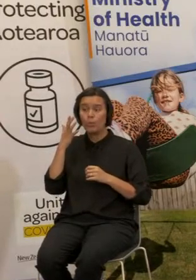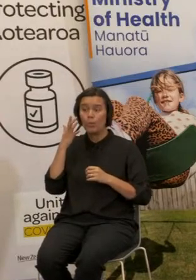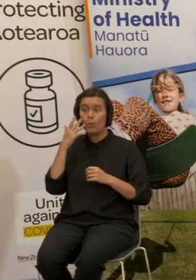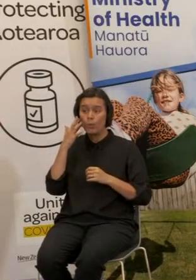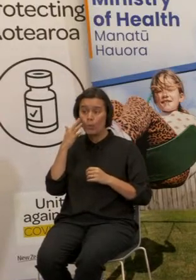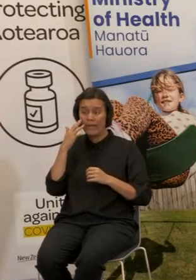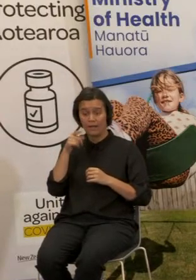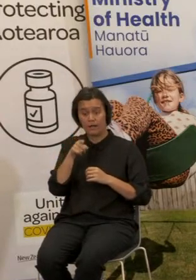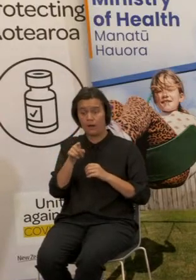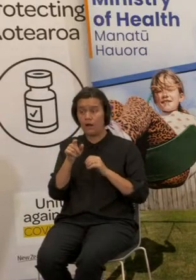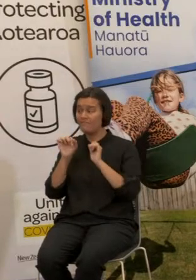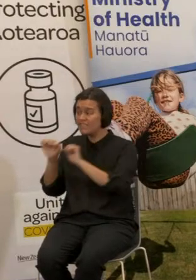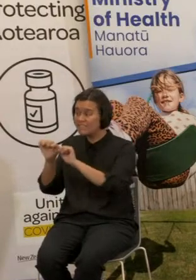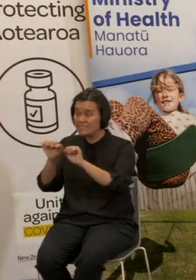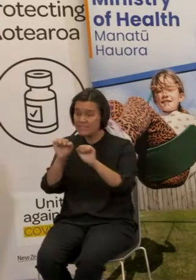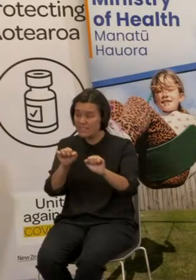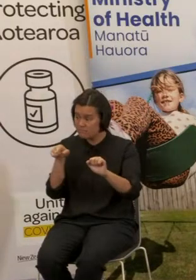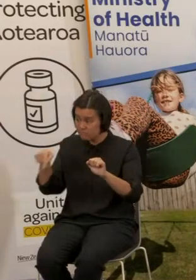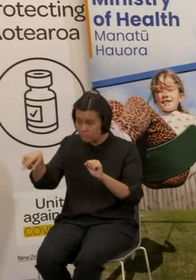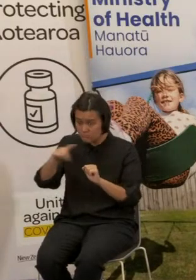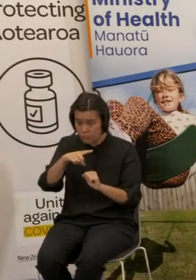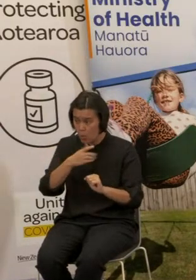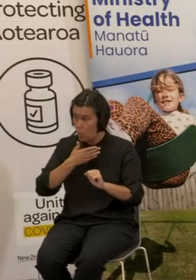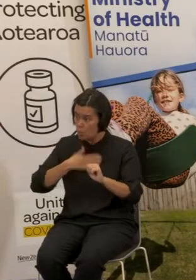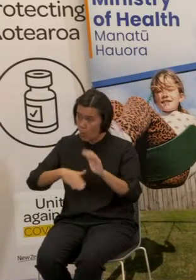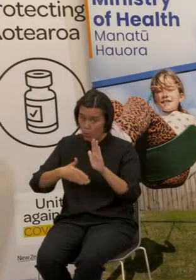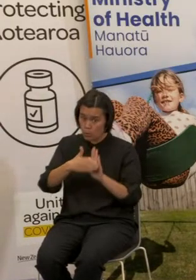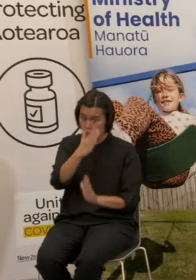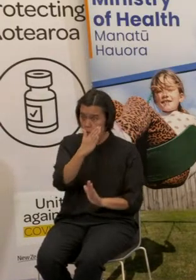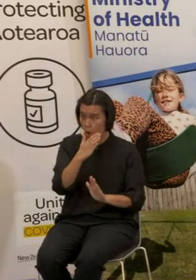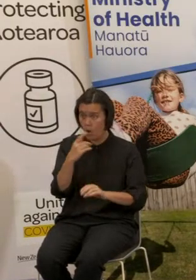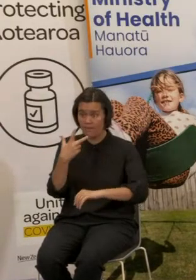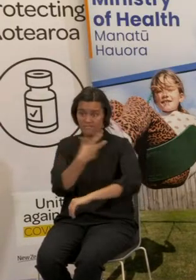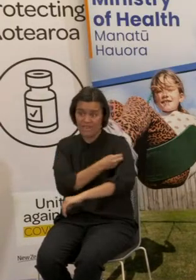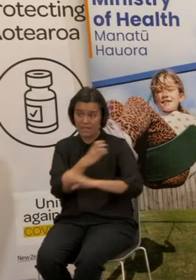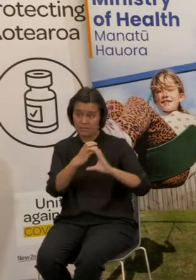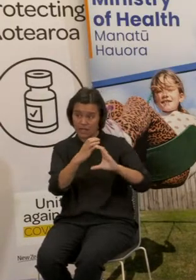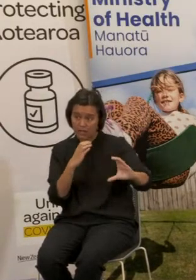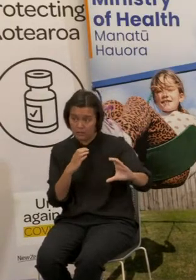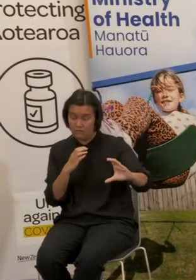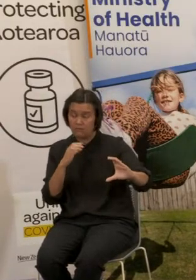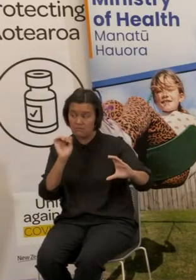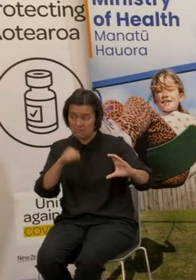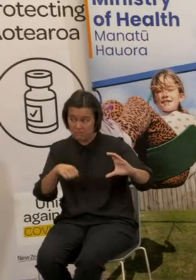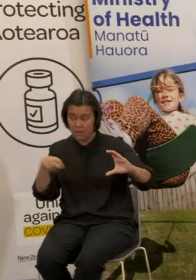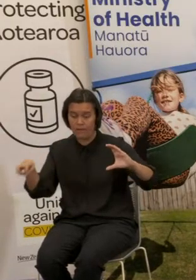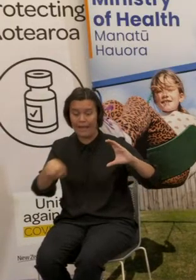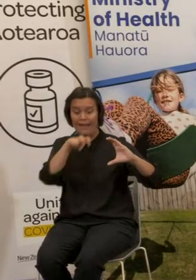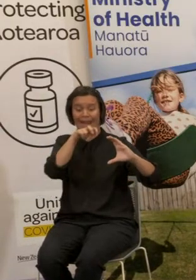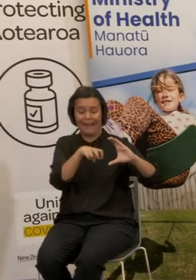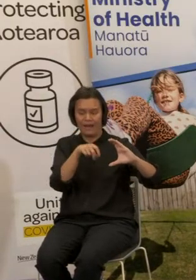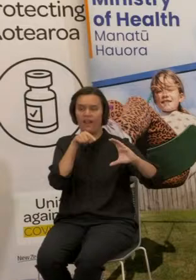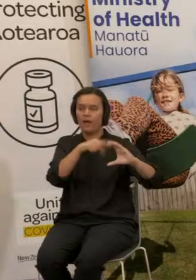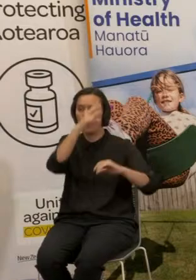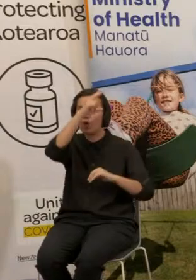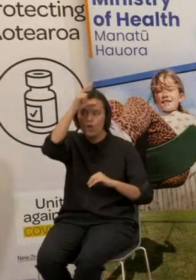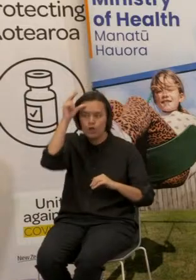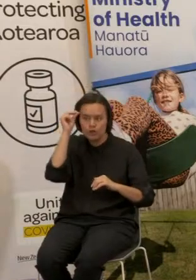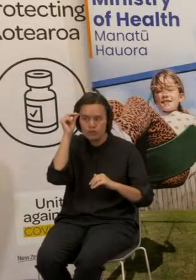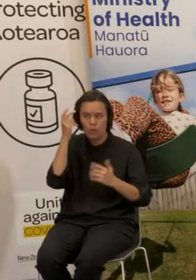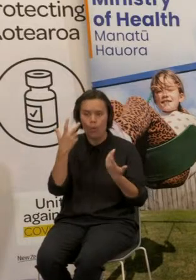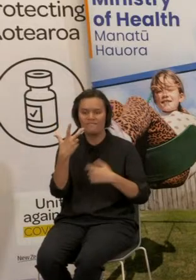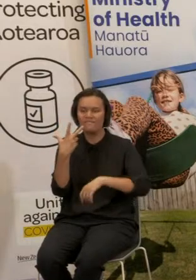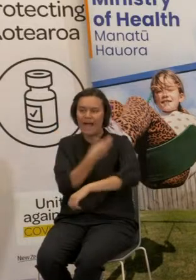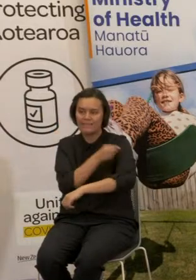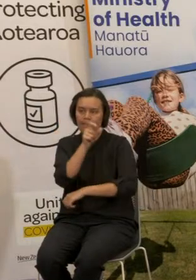from the PHO, and from the whole order they can see it down to individual level. So what I'm seeing around the motu is many of our